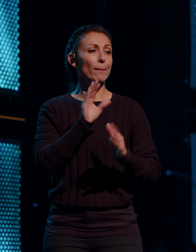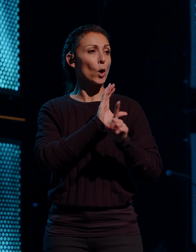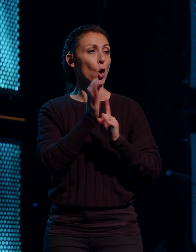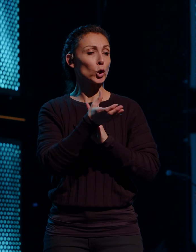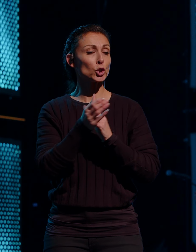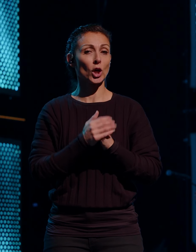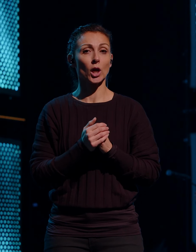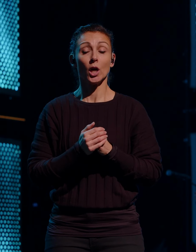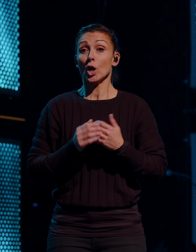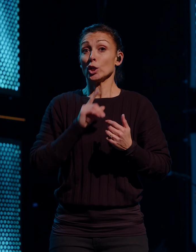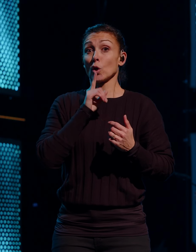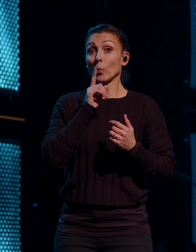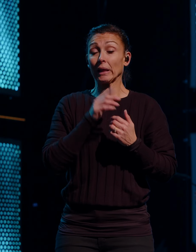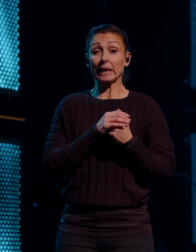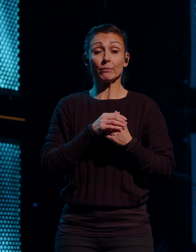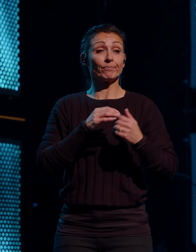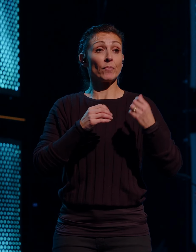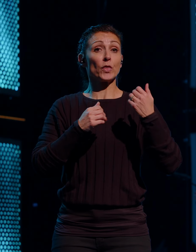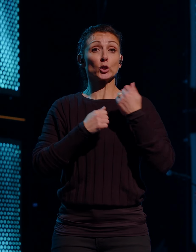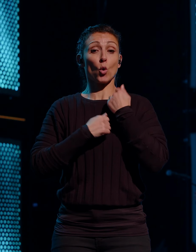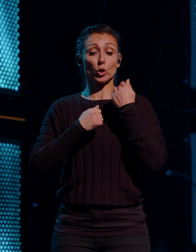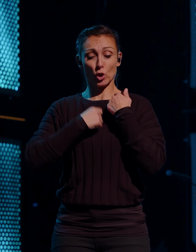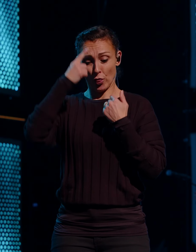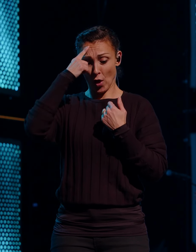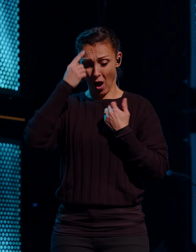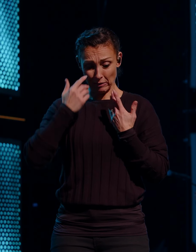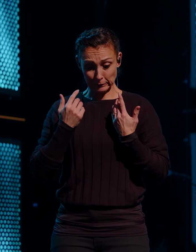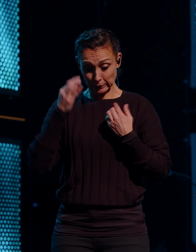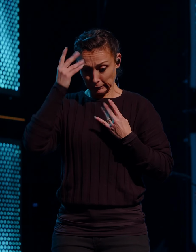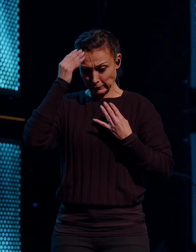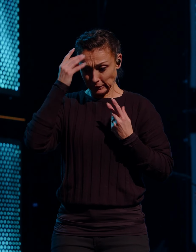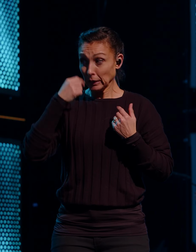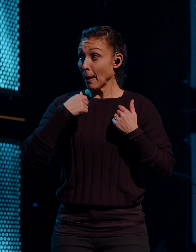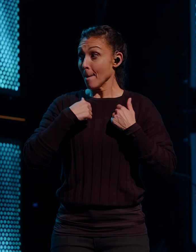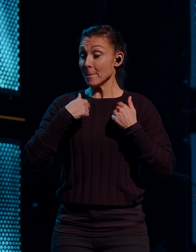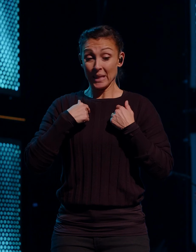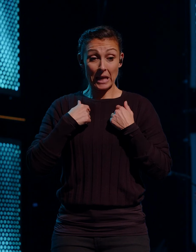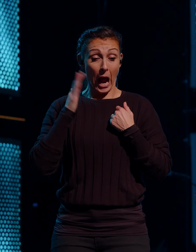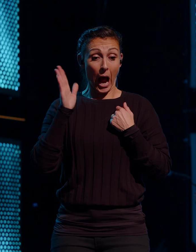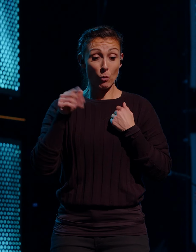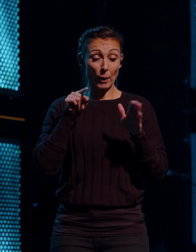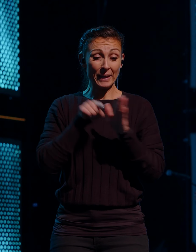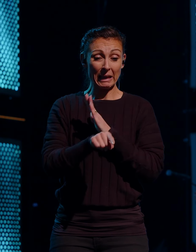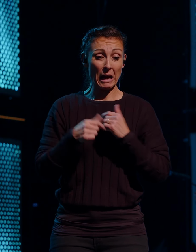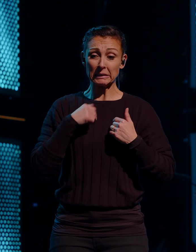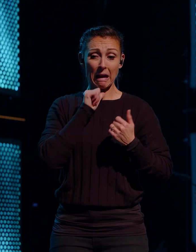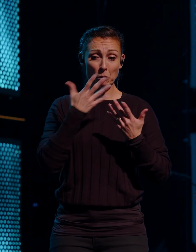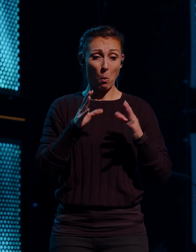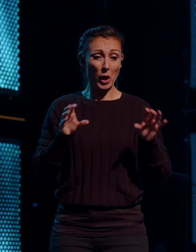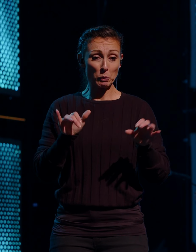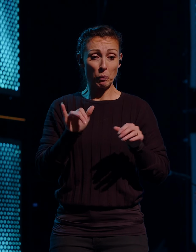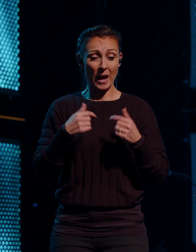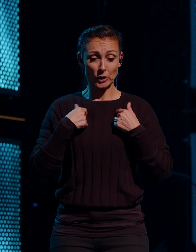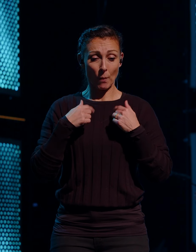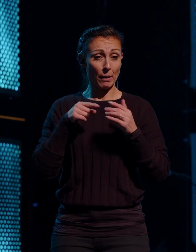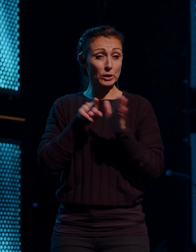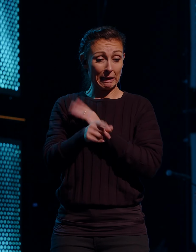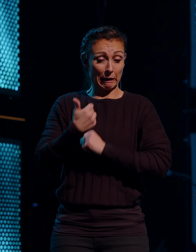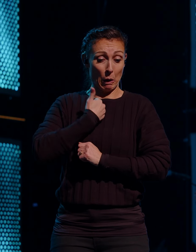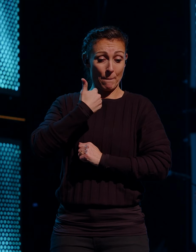me. I'm going to die in honor," was his thought process of what he was going to do. I mean, get this for the jailer. This is